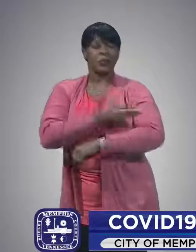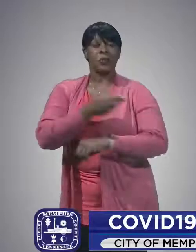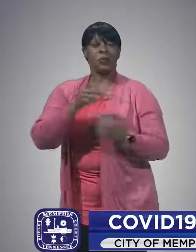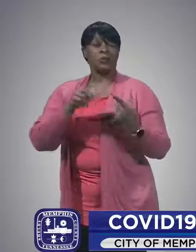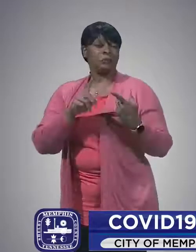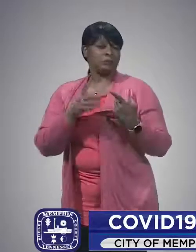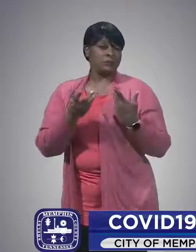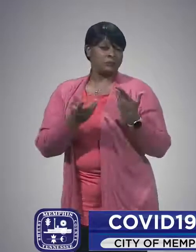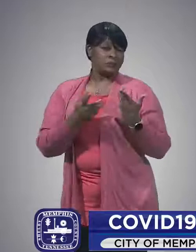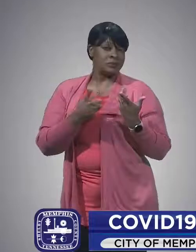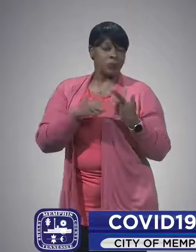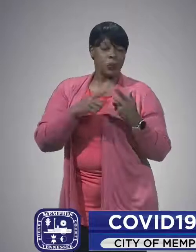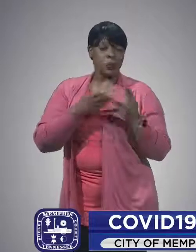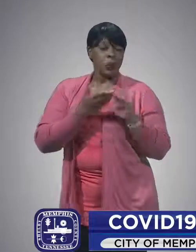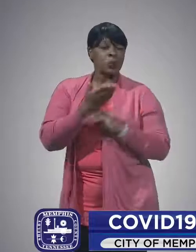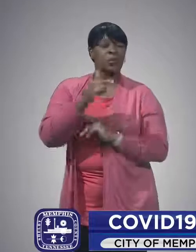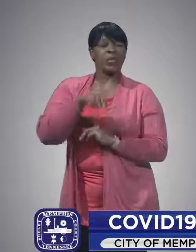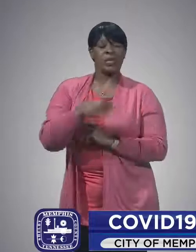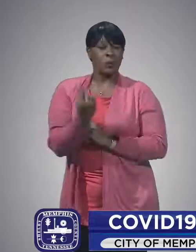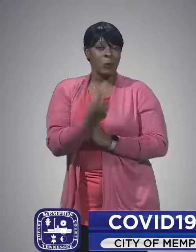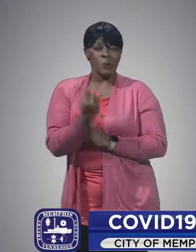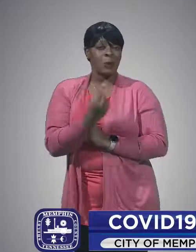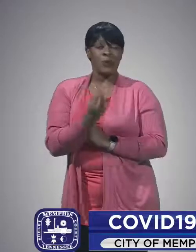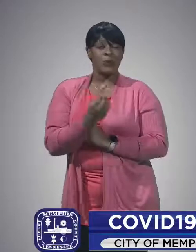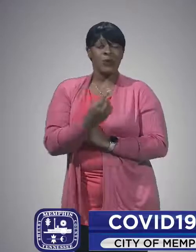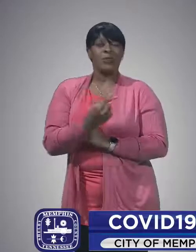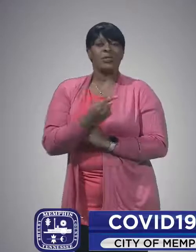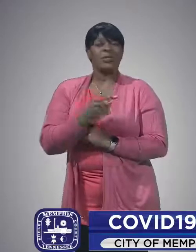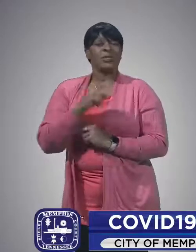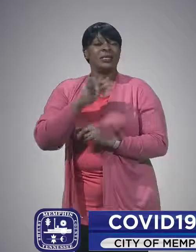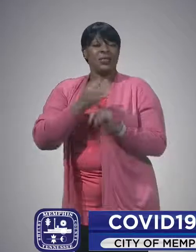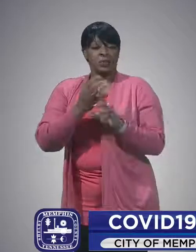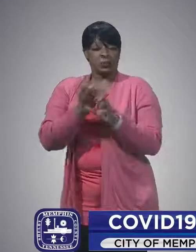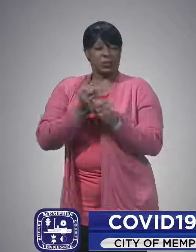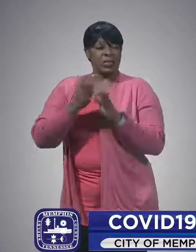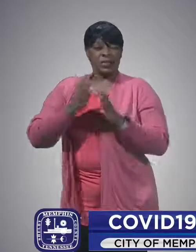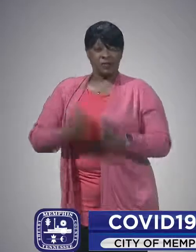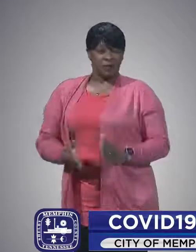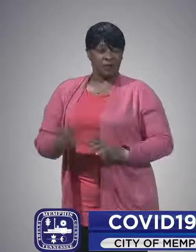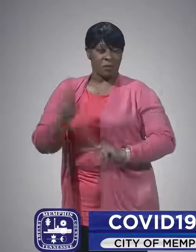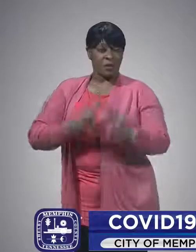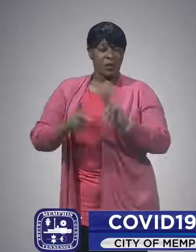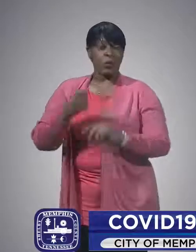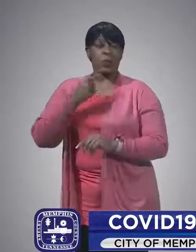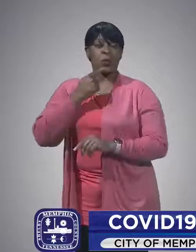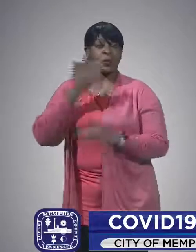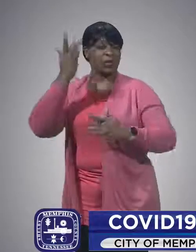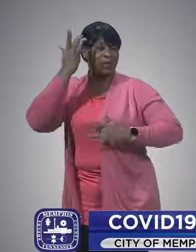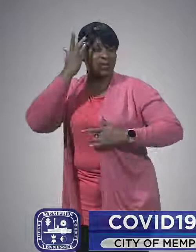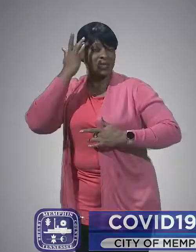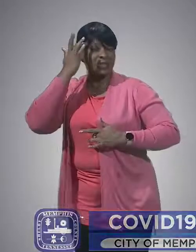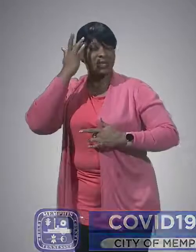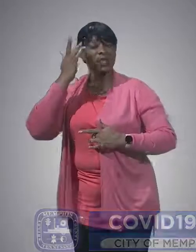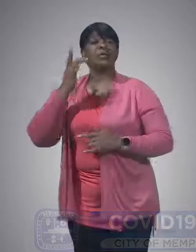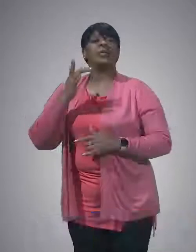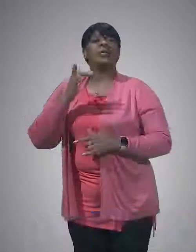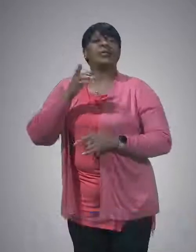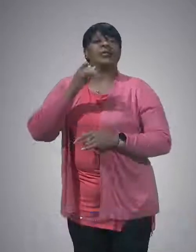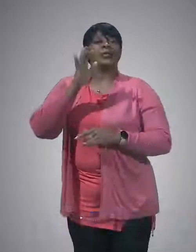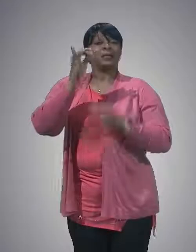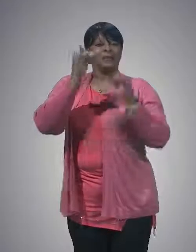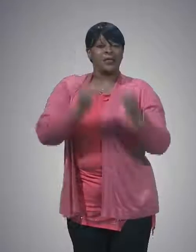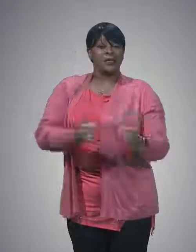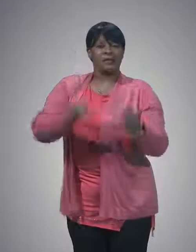to navigate this alone and to just be the net receiver of people who are very sick. It is individual